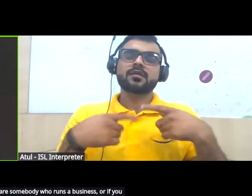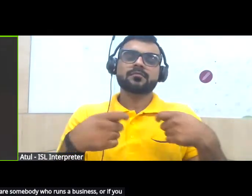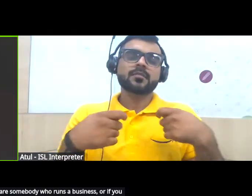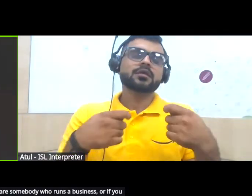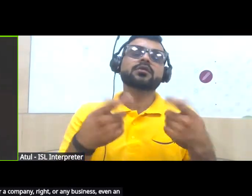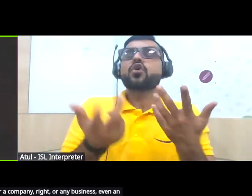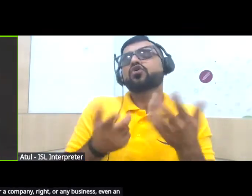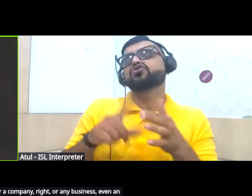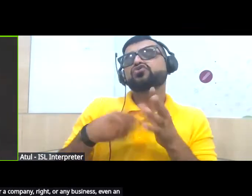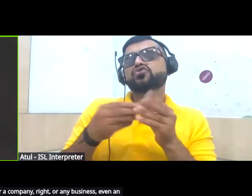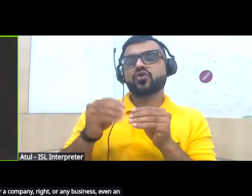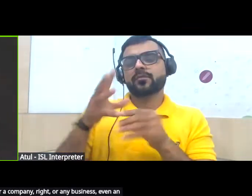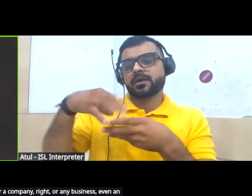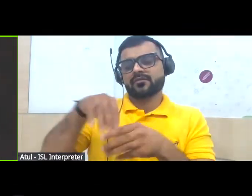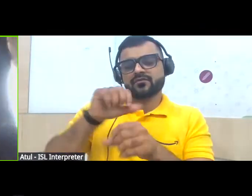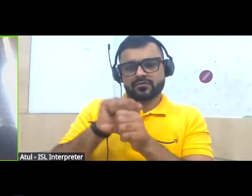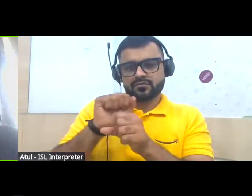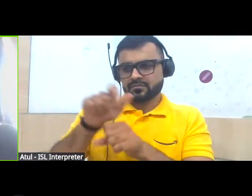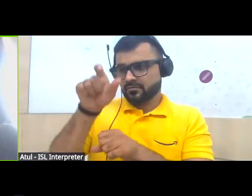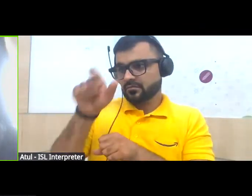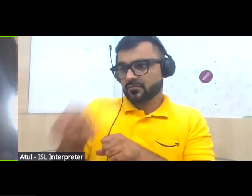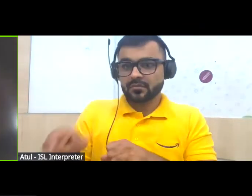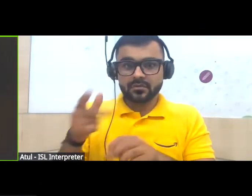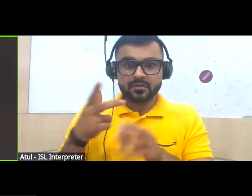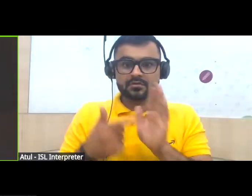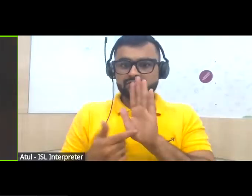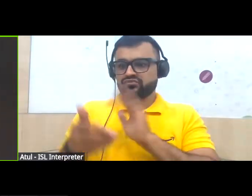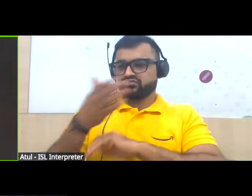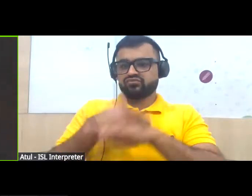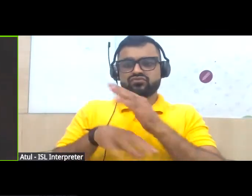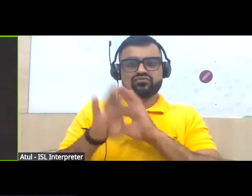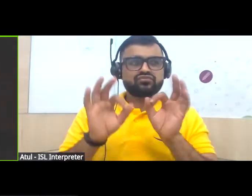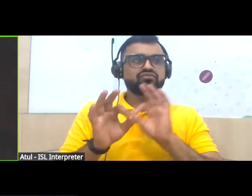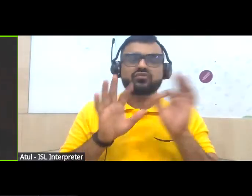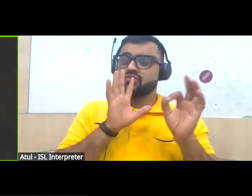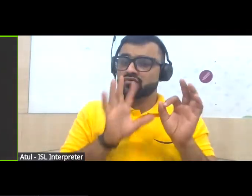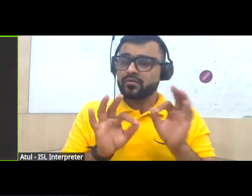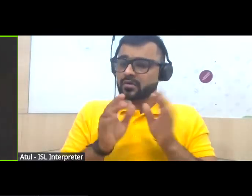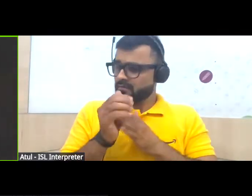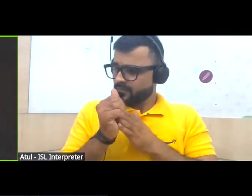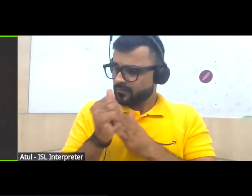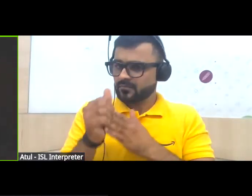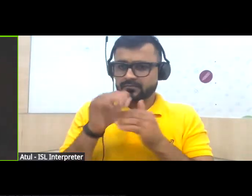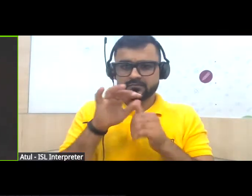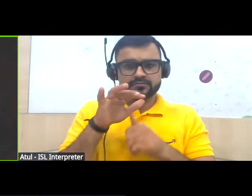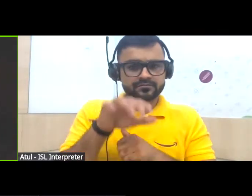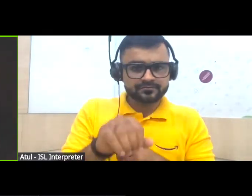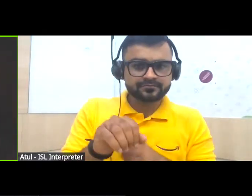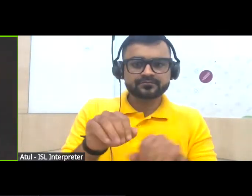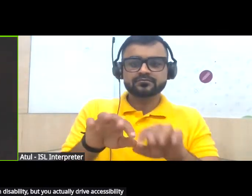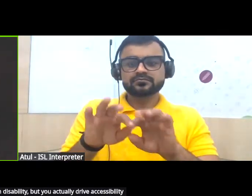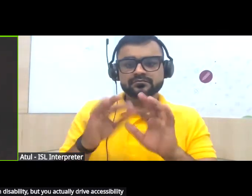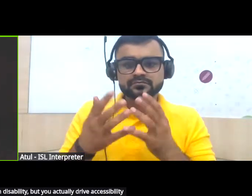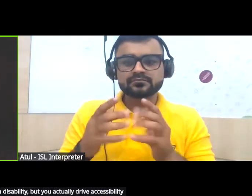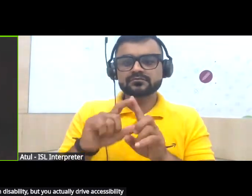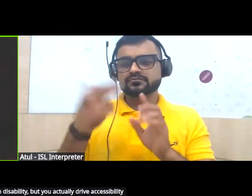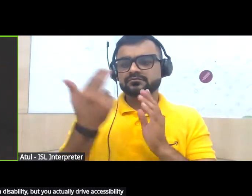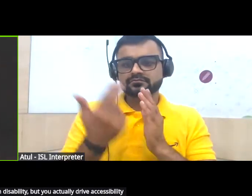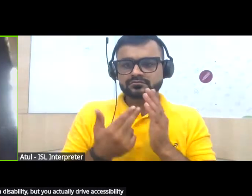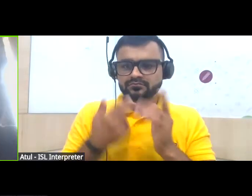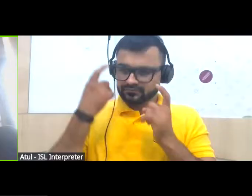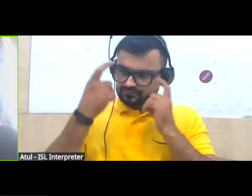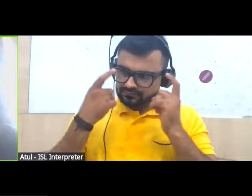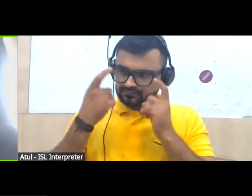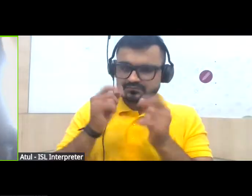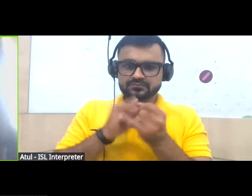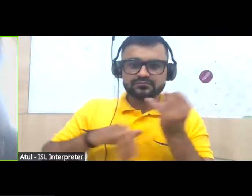an employee, right, and you are not a person with disability, but you actually drive accessibility or universal design things within